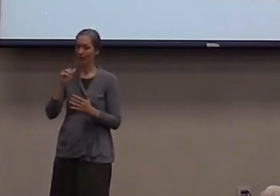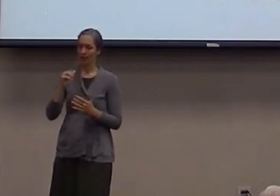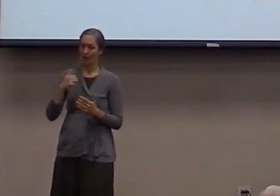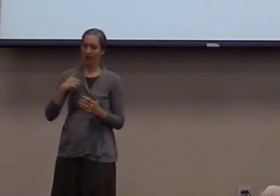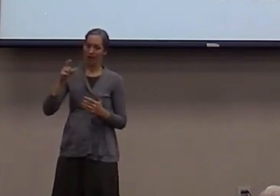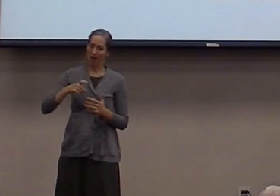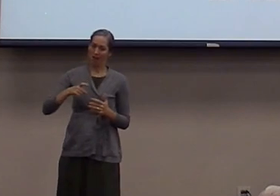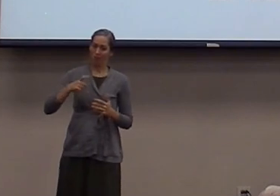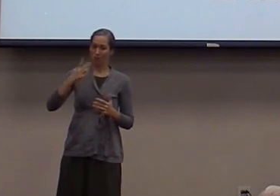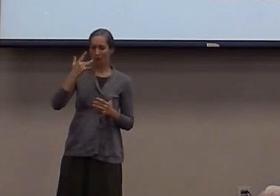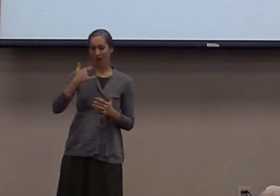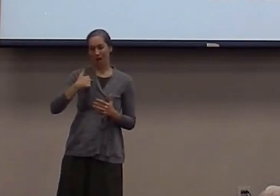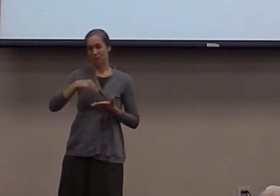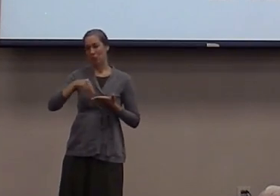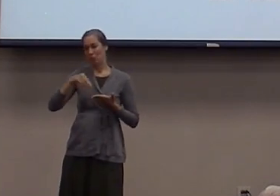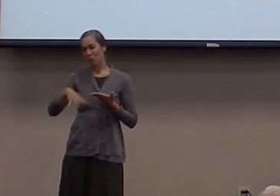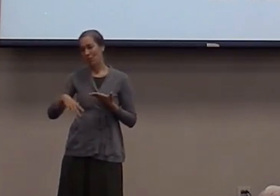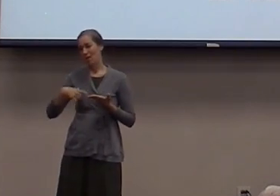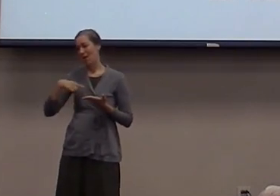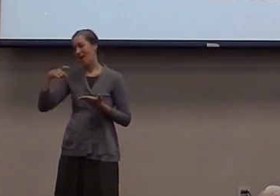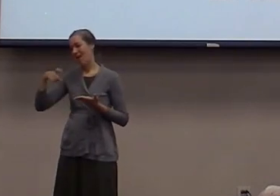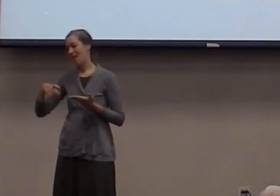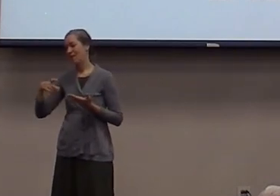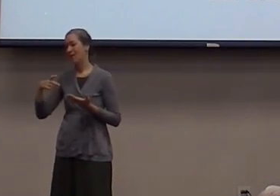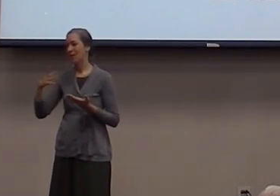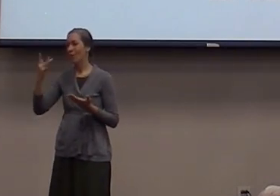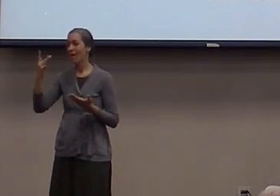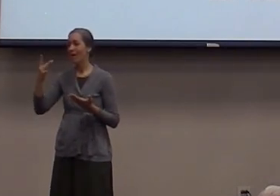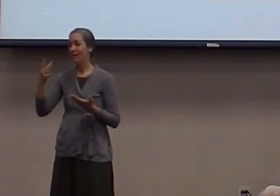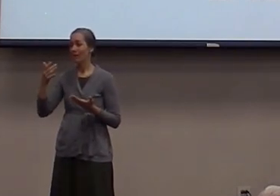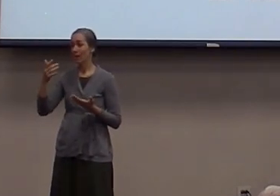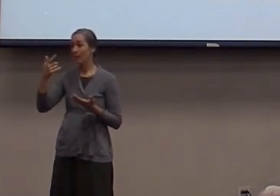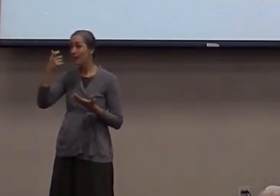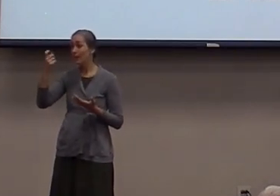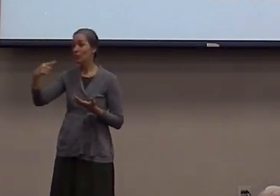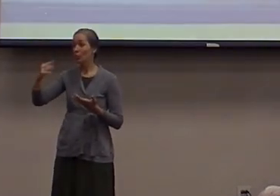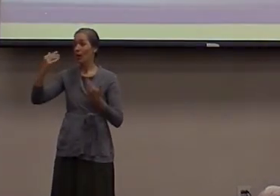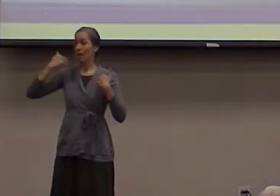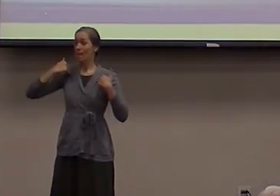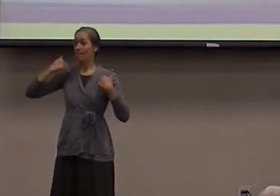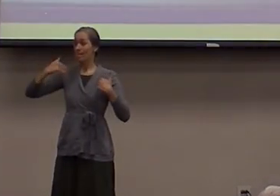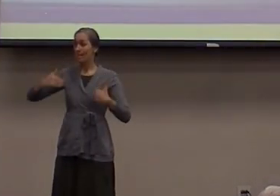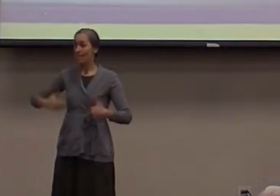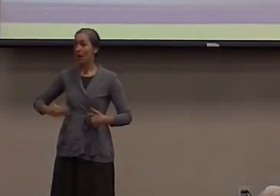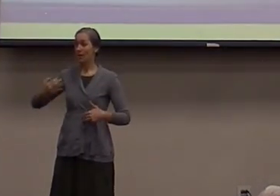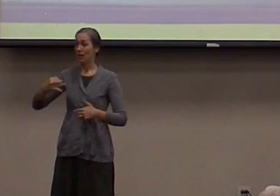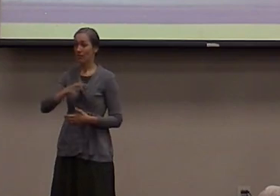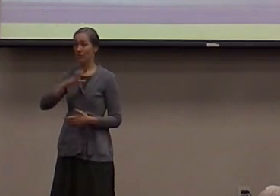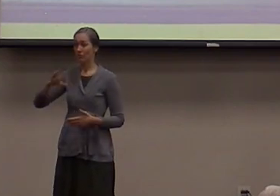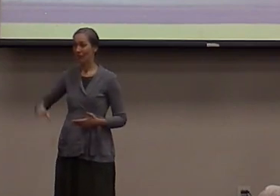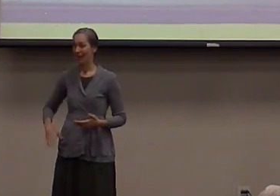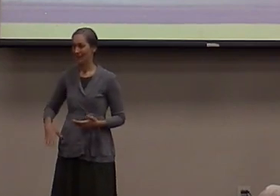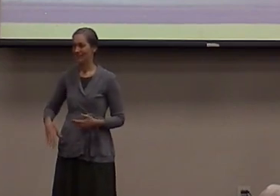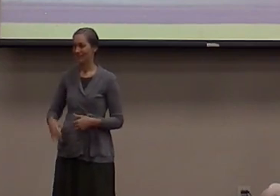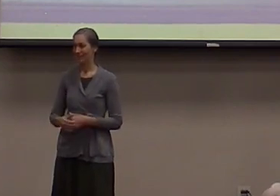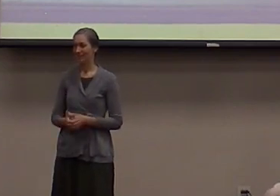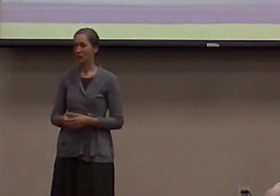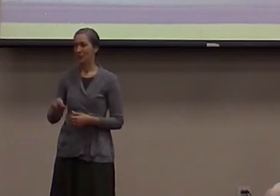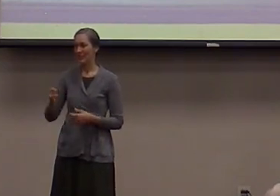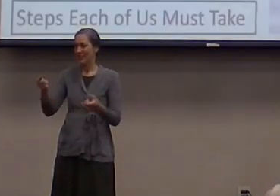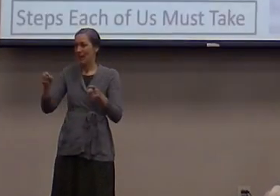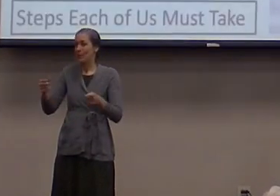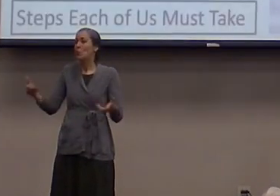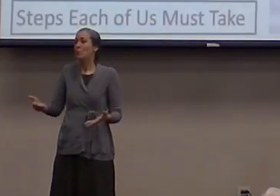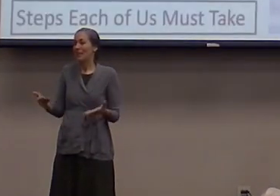you do because you're a member of the body of Christ. You just happen to be here in this place. 20 steps, and they're going to be really